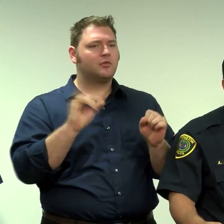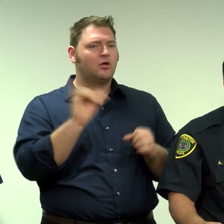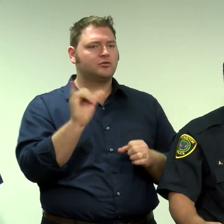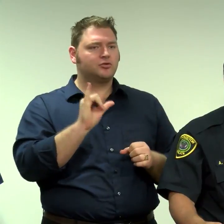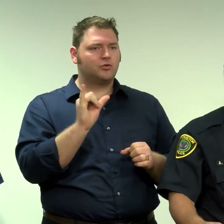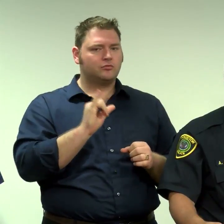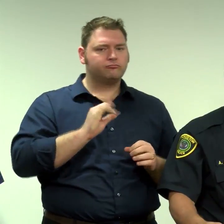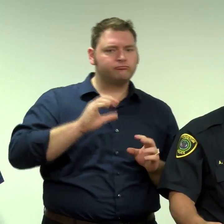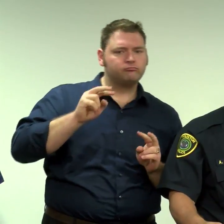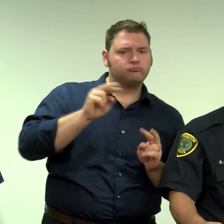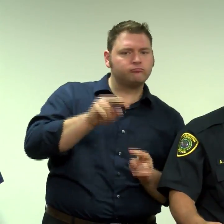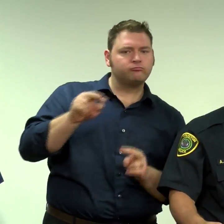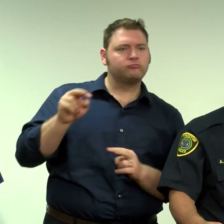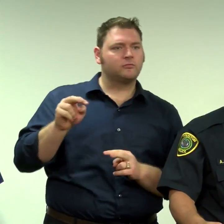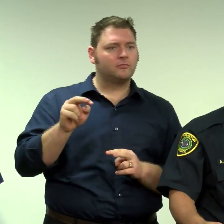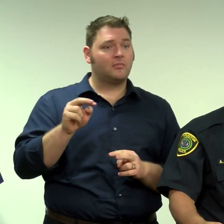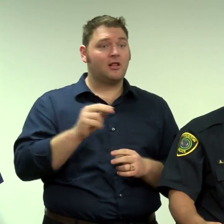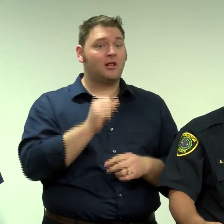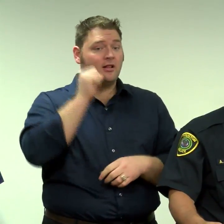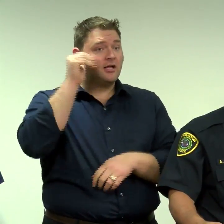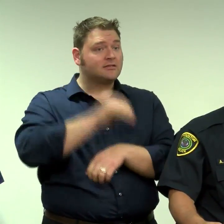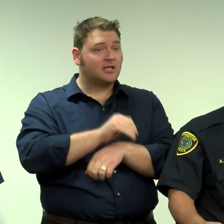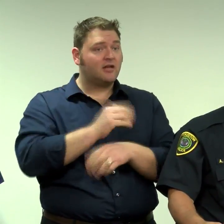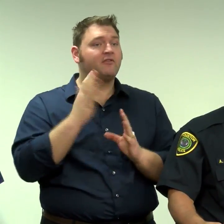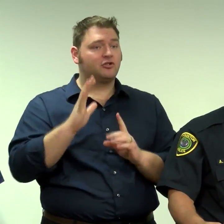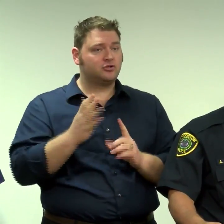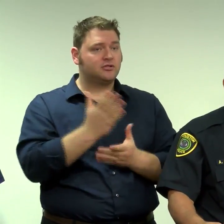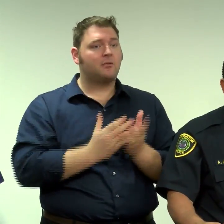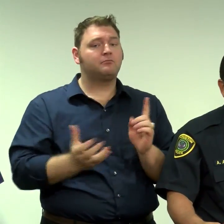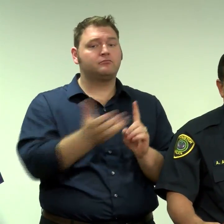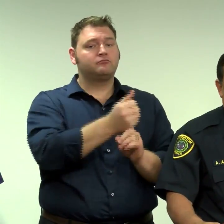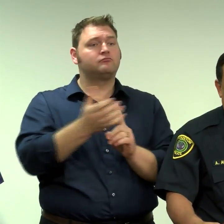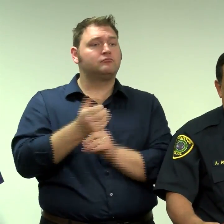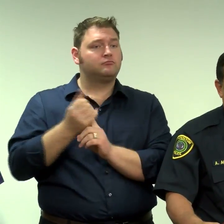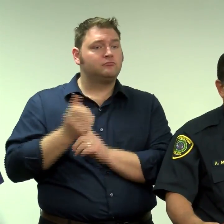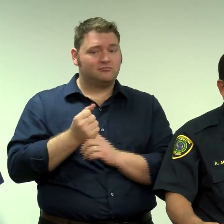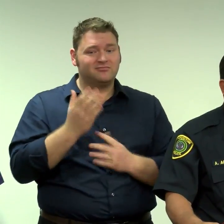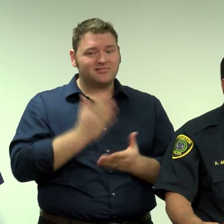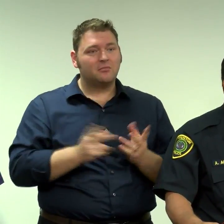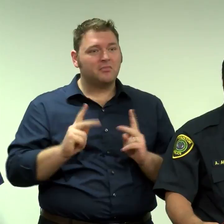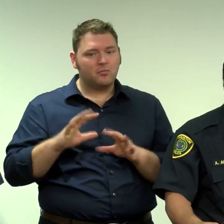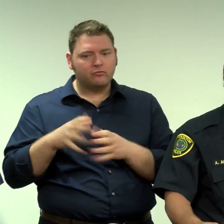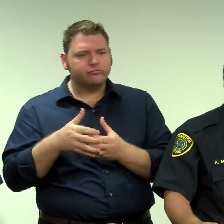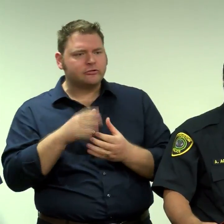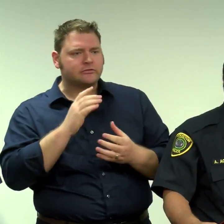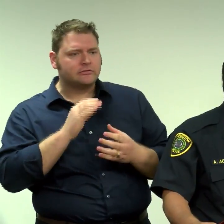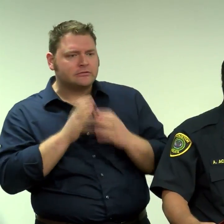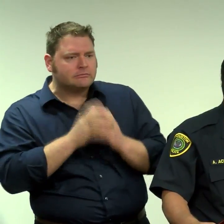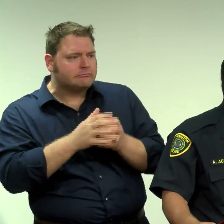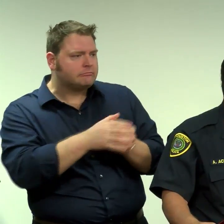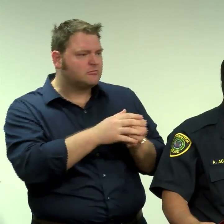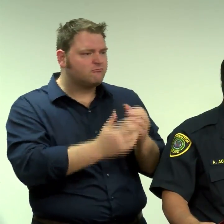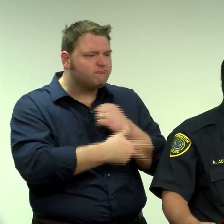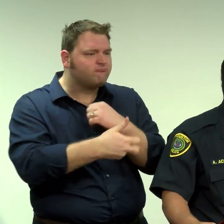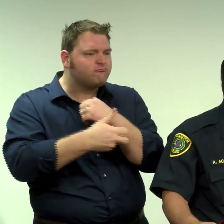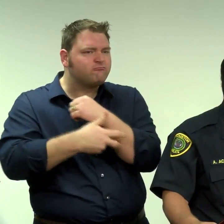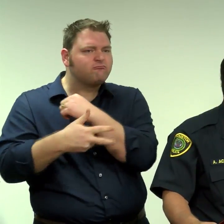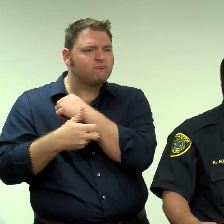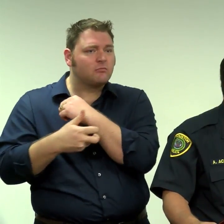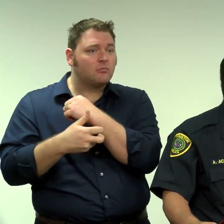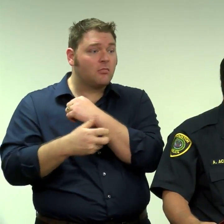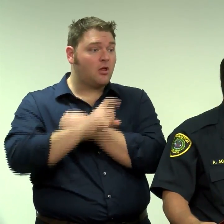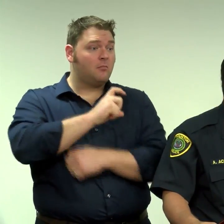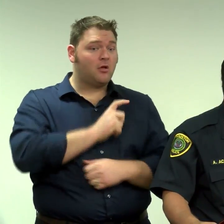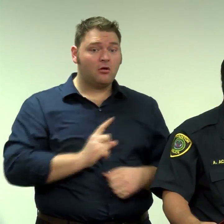Last night we actually had some arrests made of a crew that was robbing members of our community. Our officers heard about